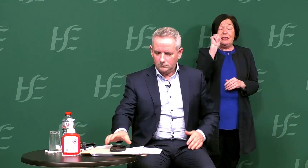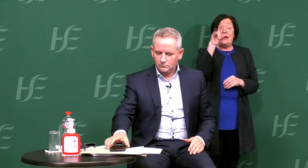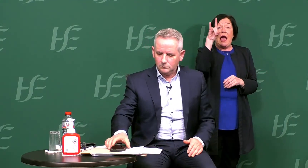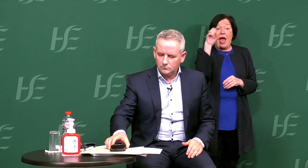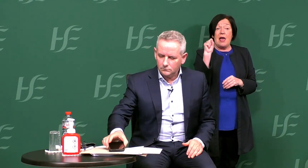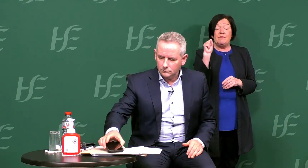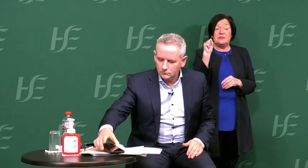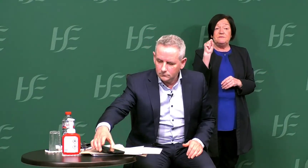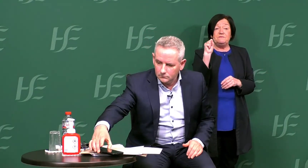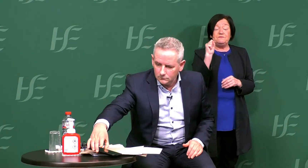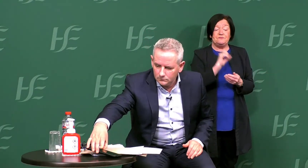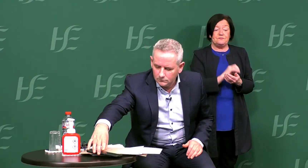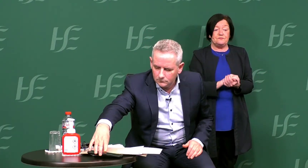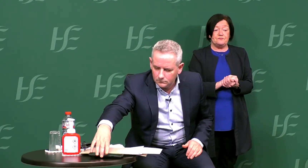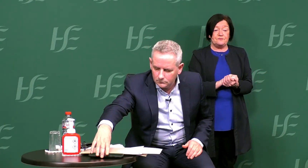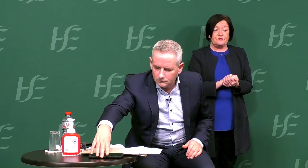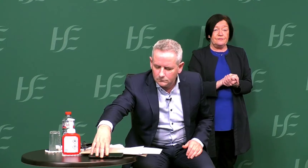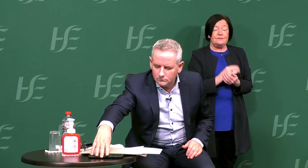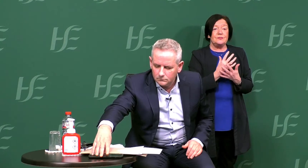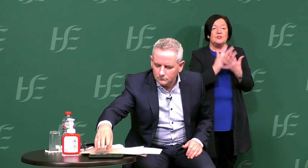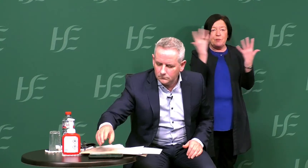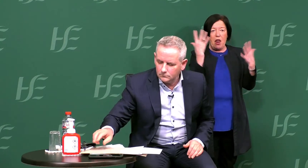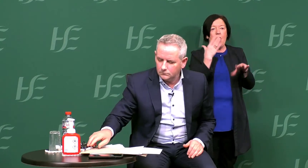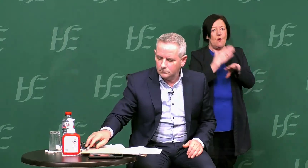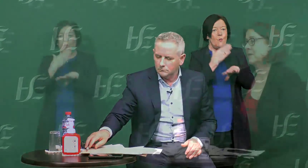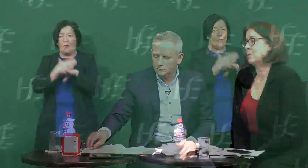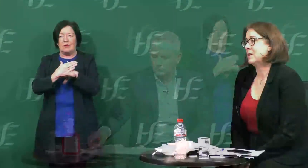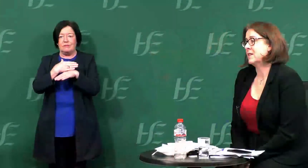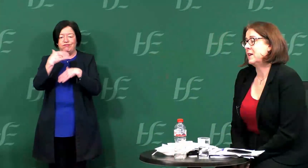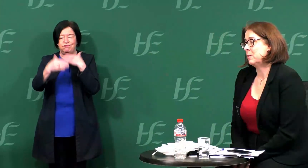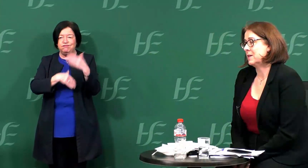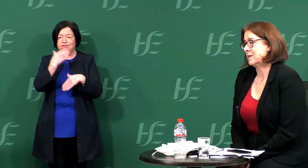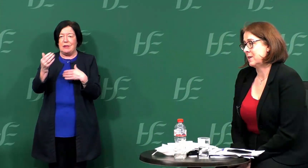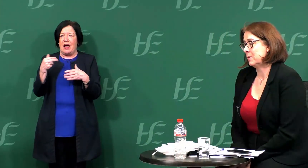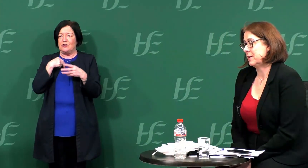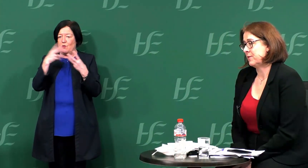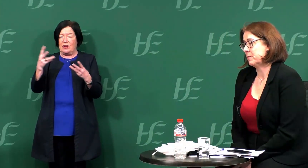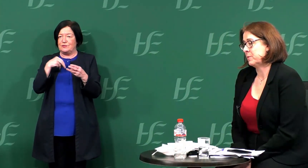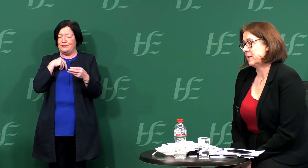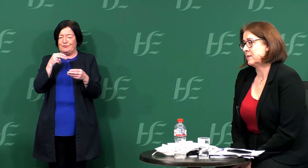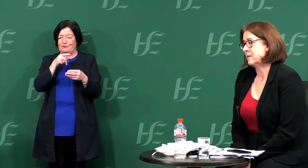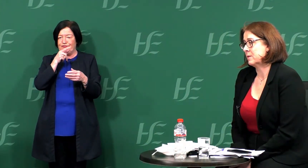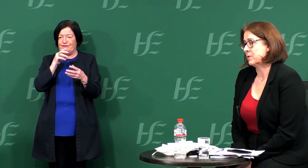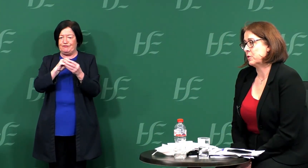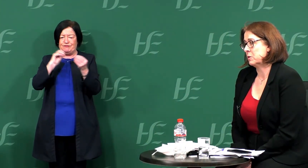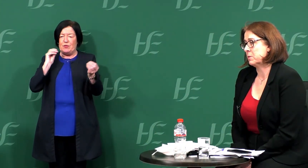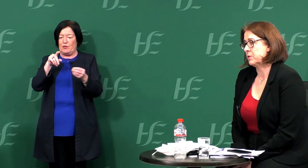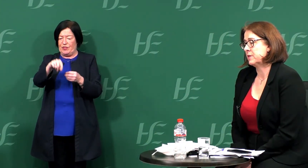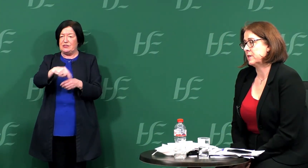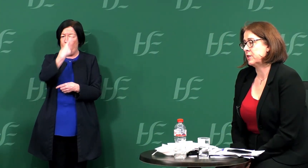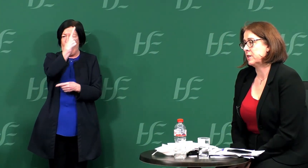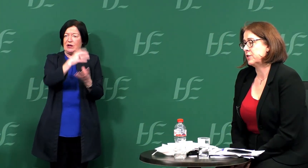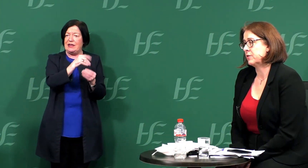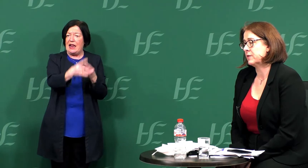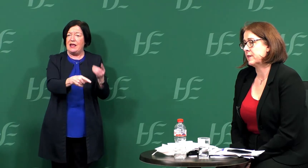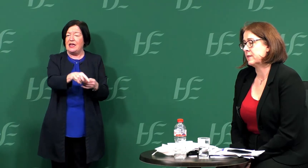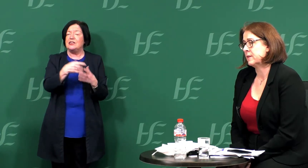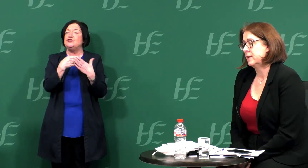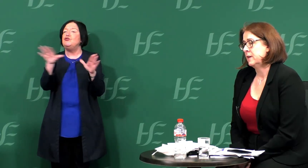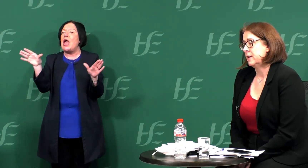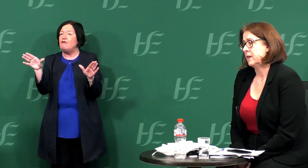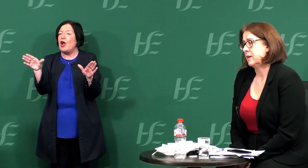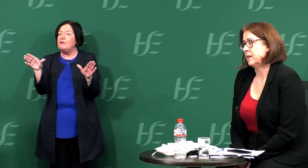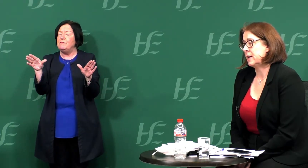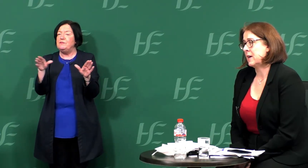CAMS, there's been a lot of work going on in CAMS, and I don't want in any way to take away from the incident that we're talking about, but just in a general